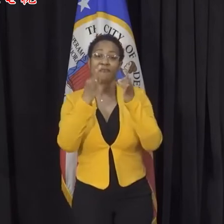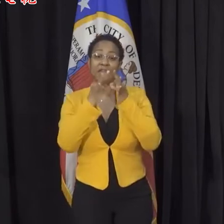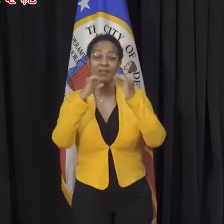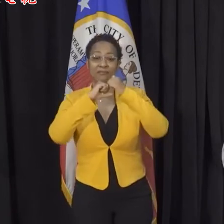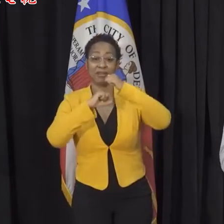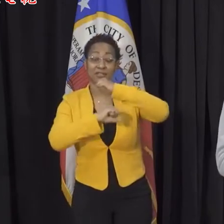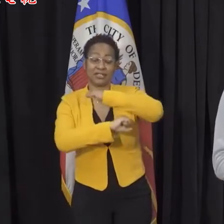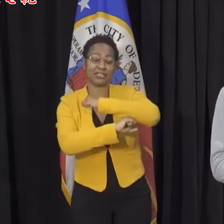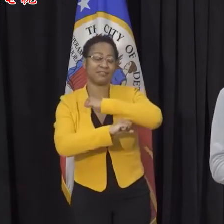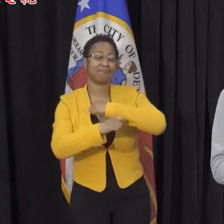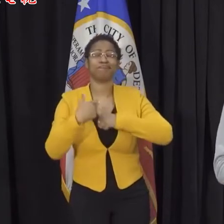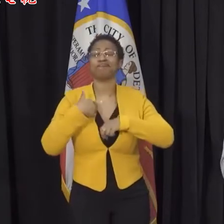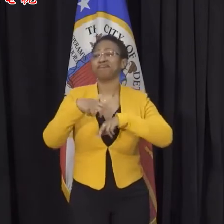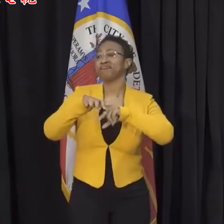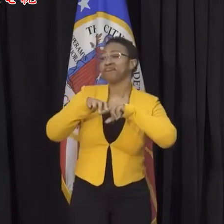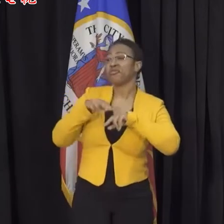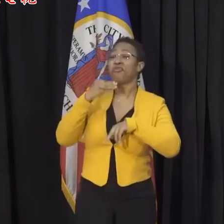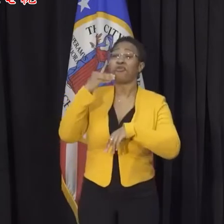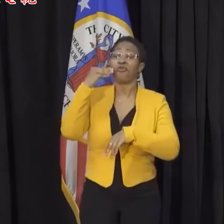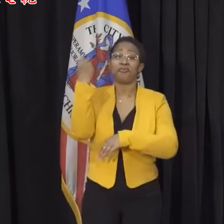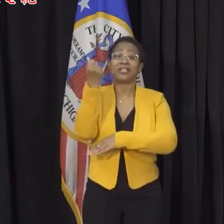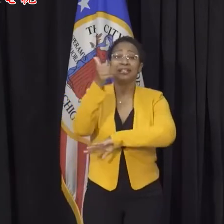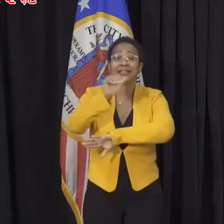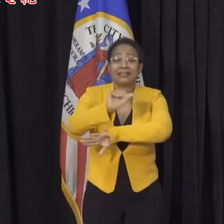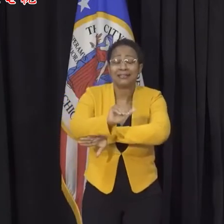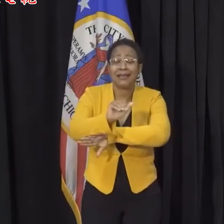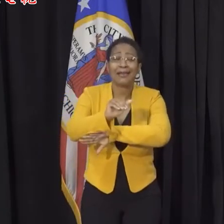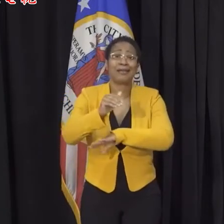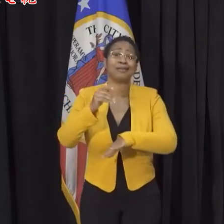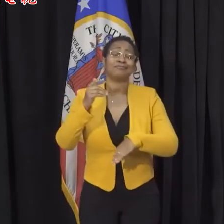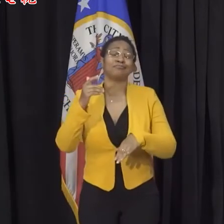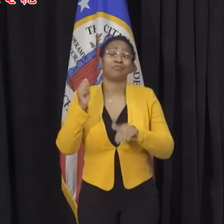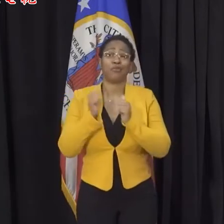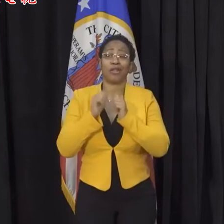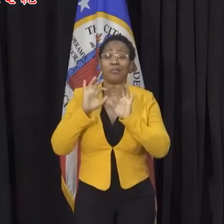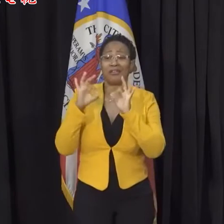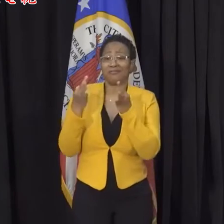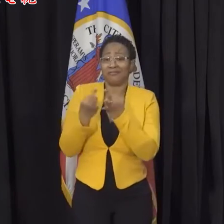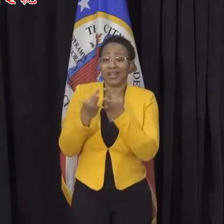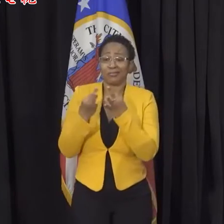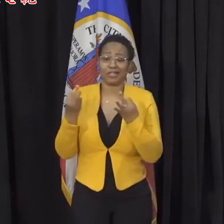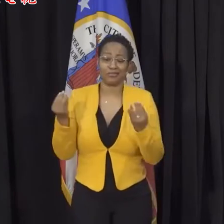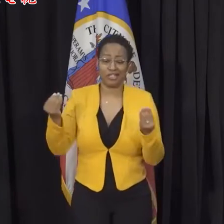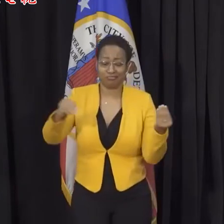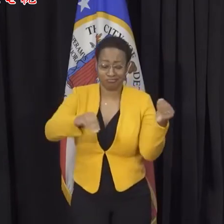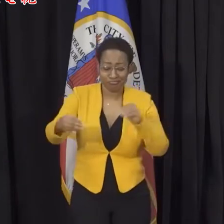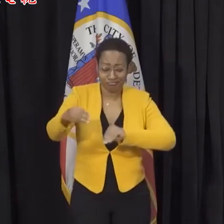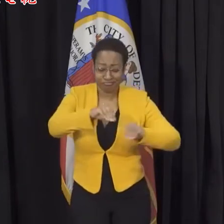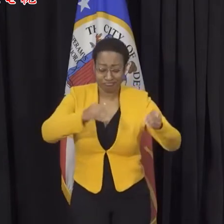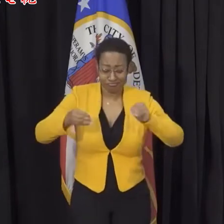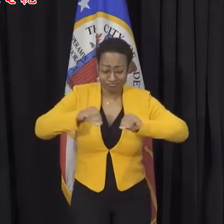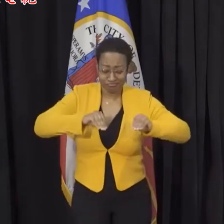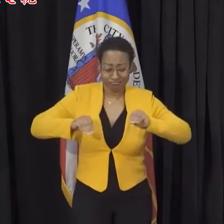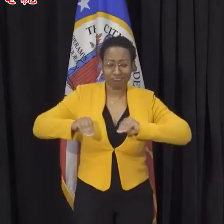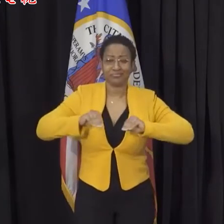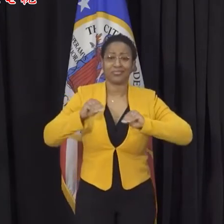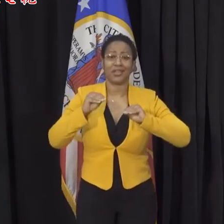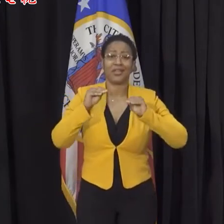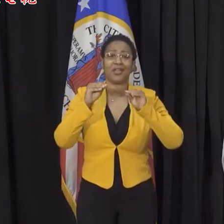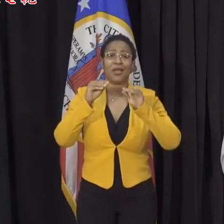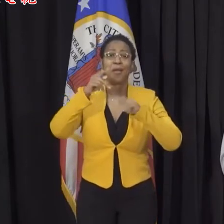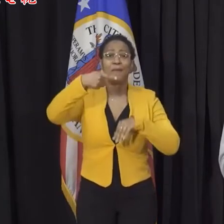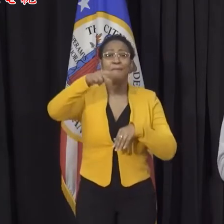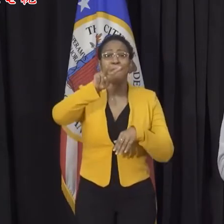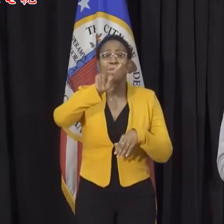was a Saturday night. I was hanging out with my family, putting together a 1,000-piece monochromatic jigsaw puzzle